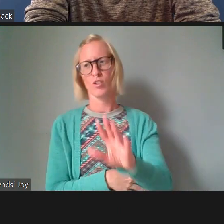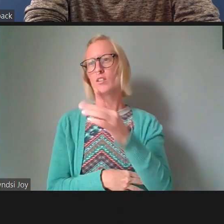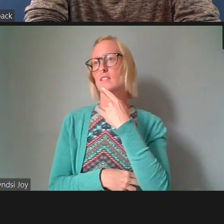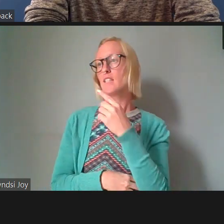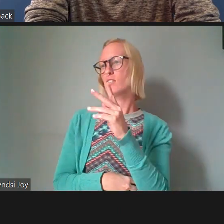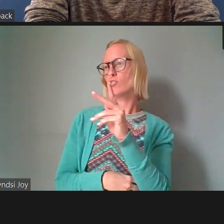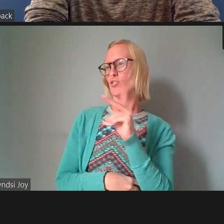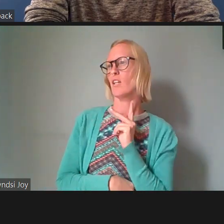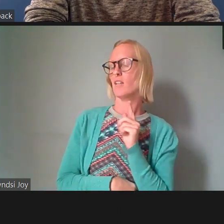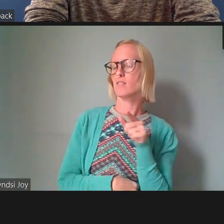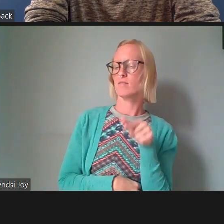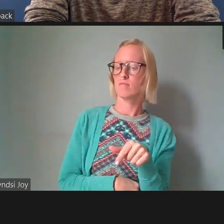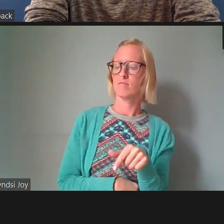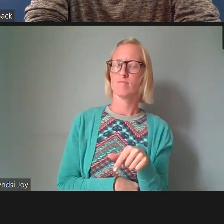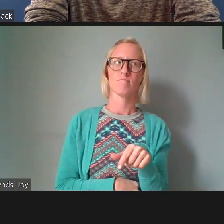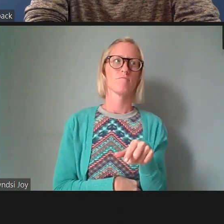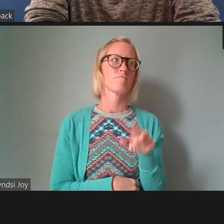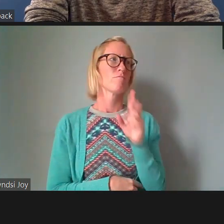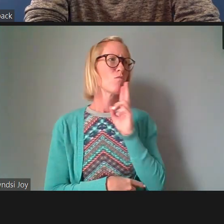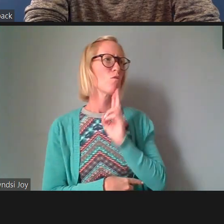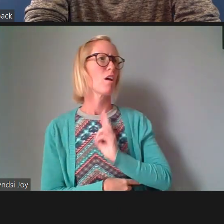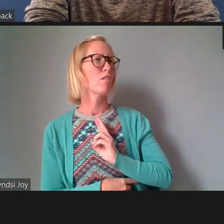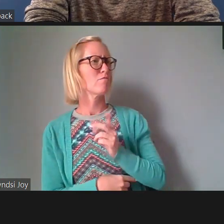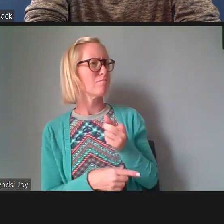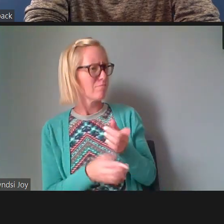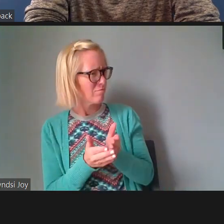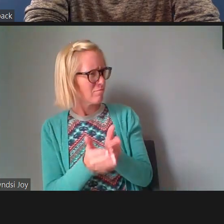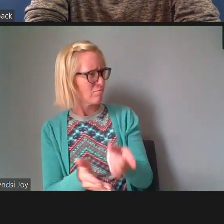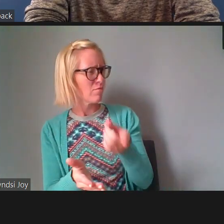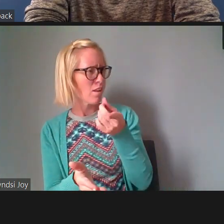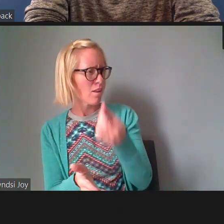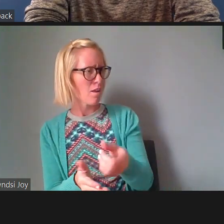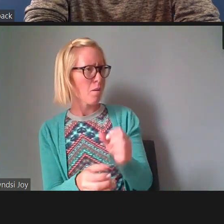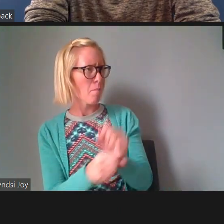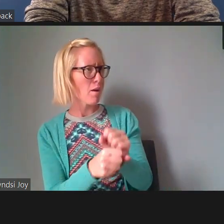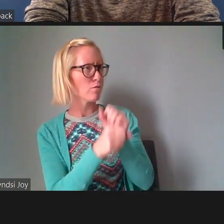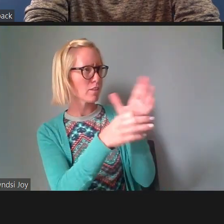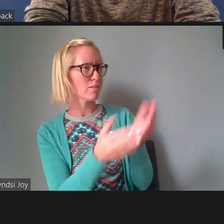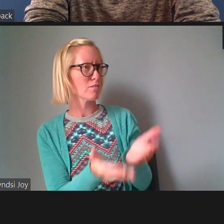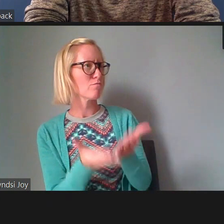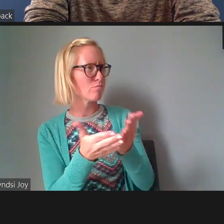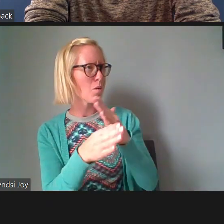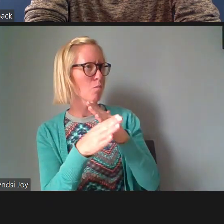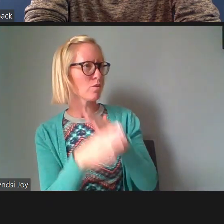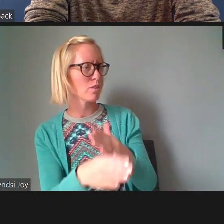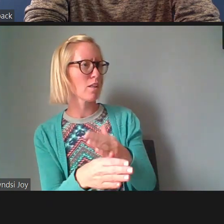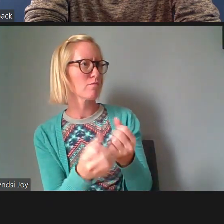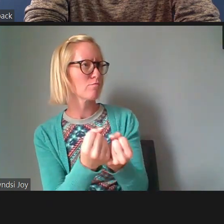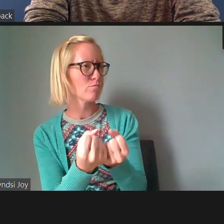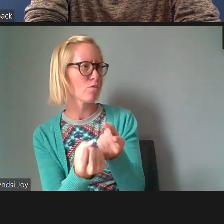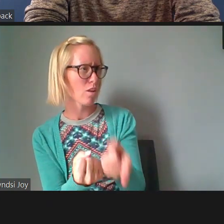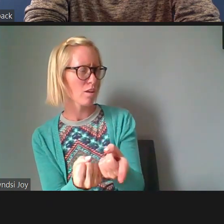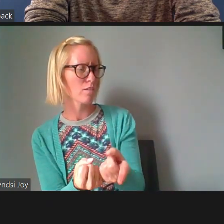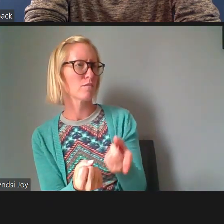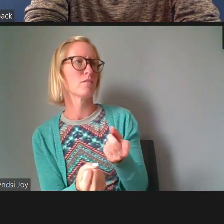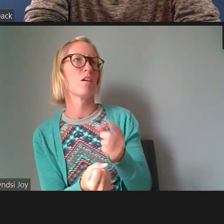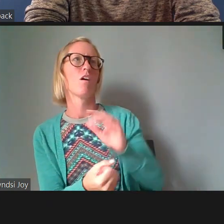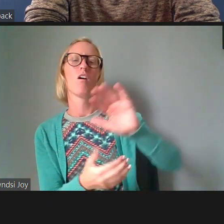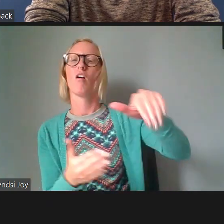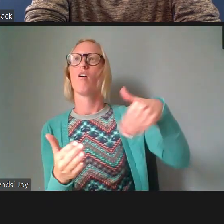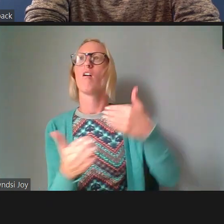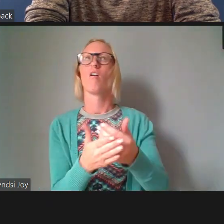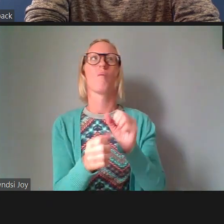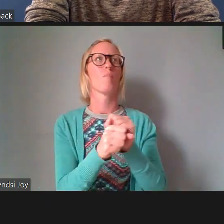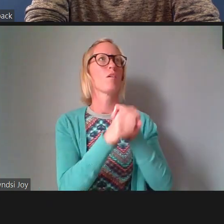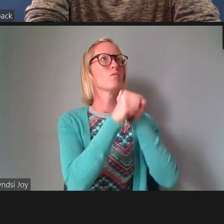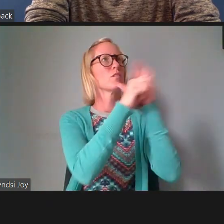made a cupping gesture. That bit of forest down there, the mountain holds it up. Every point of the mountain held up trees,